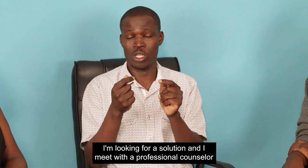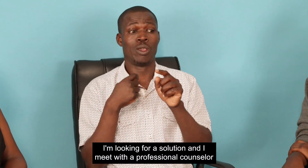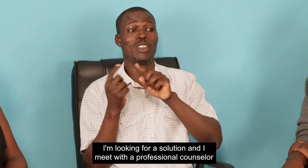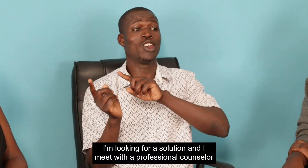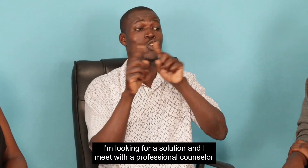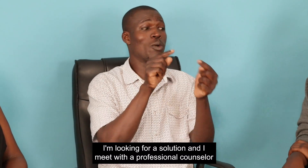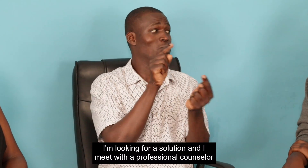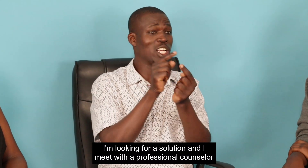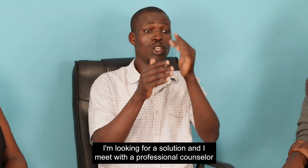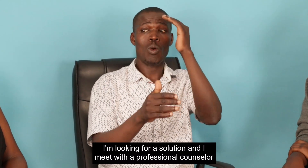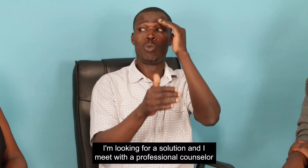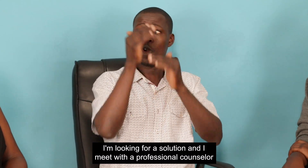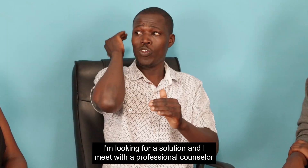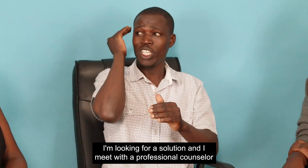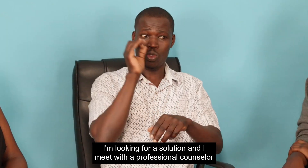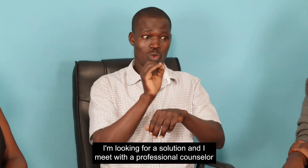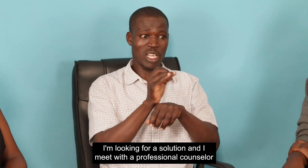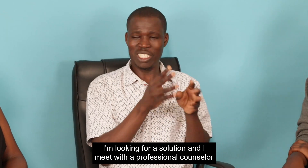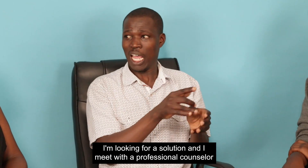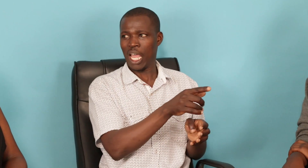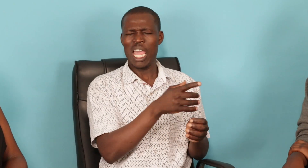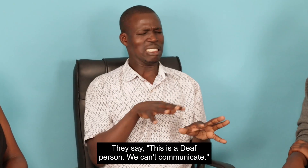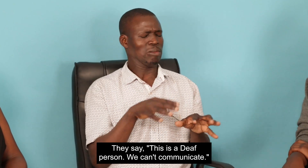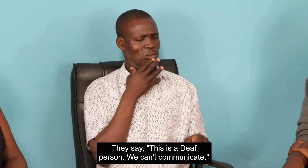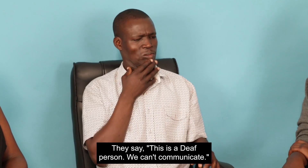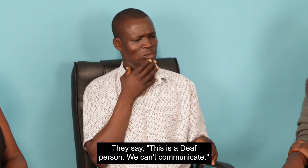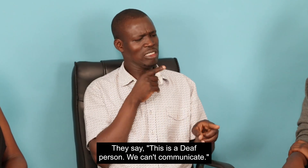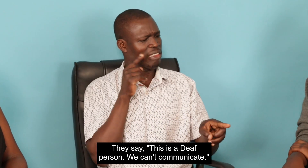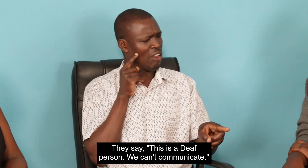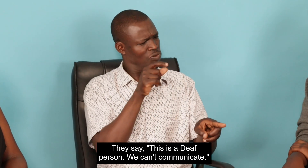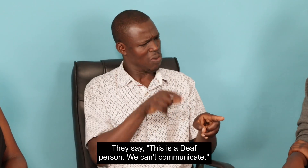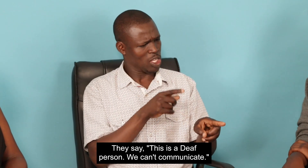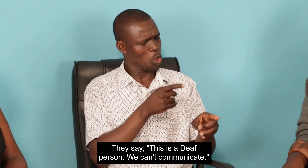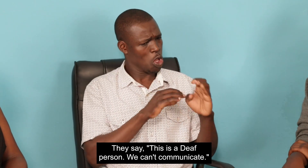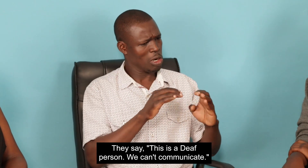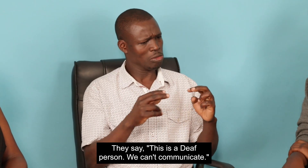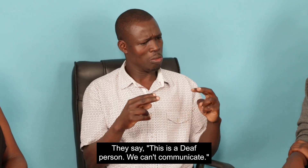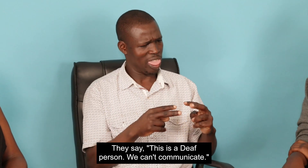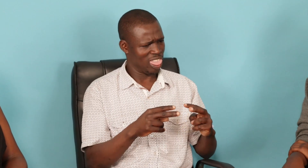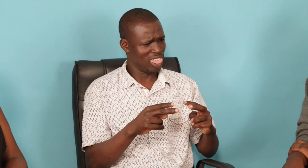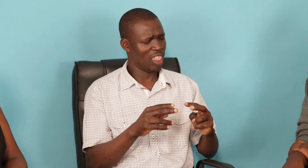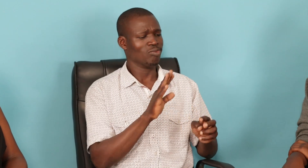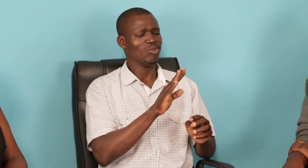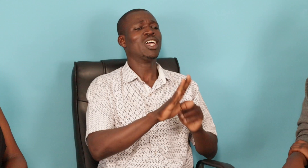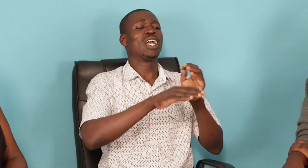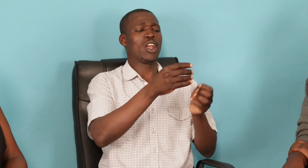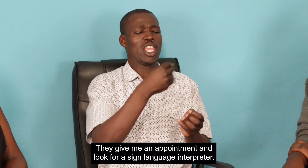I need help and it need to be solved, then I go and meet a professional, a counselor, and then they get stuck with